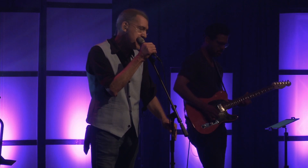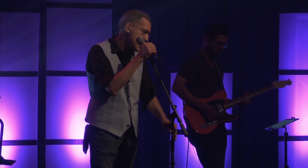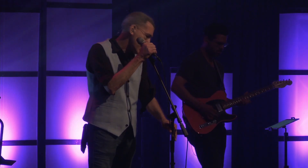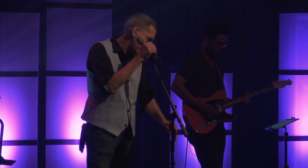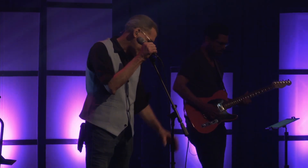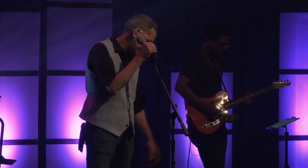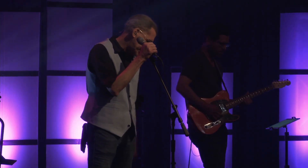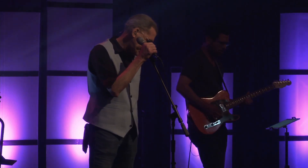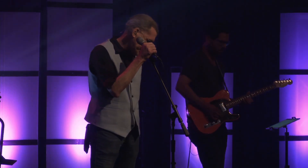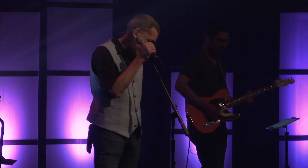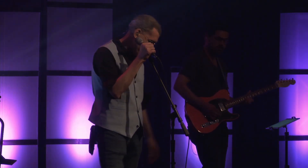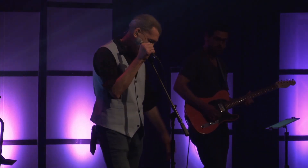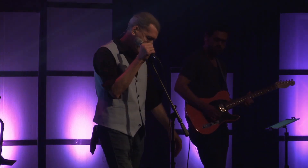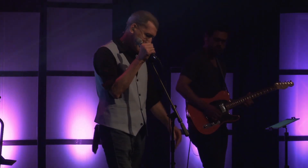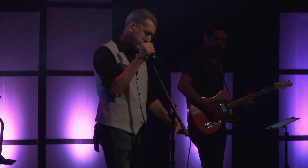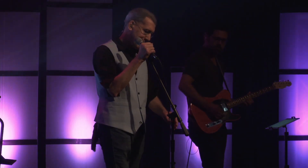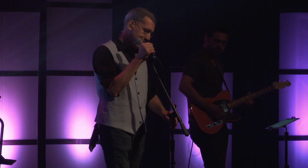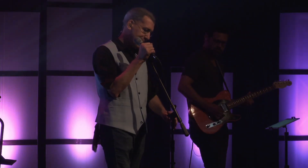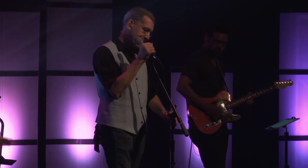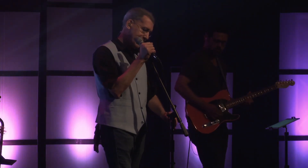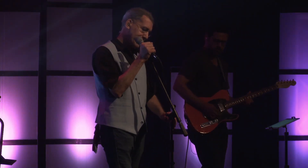me.